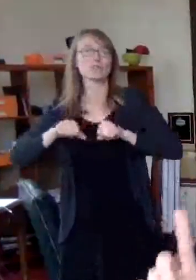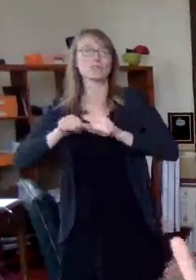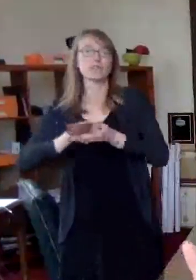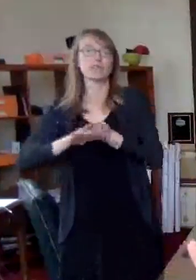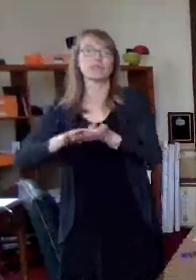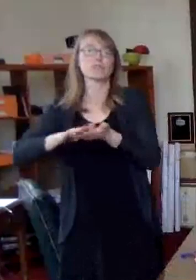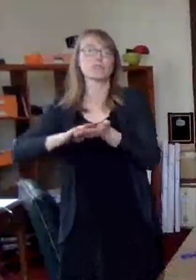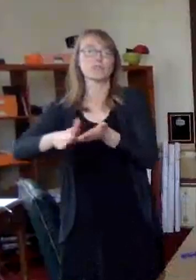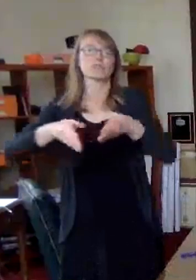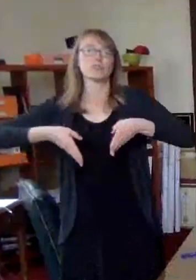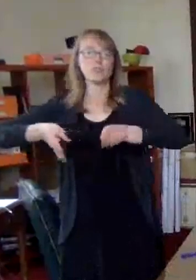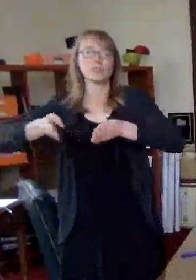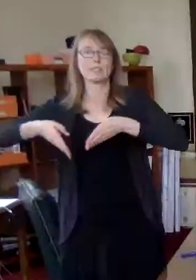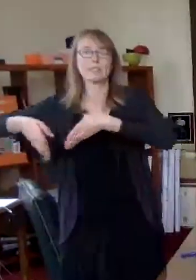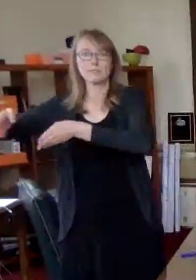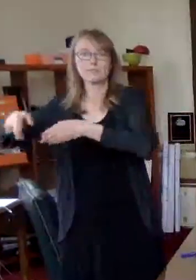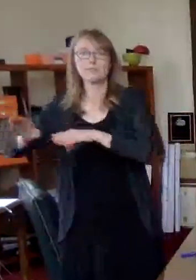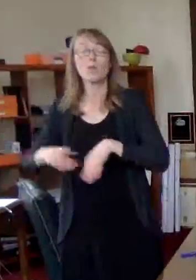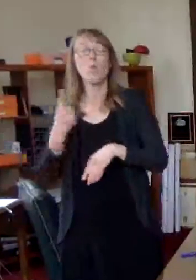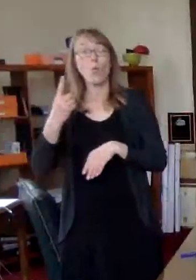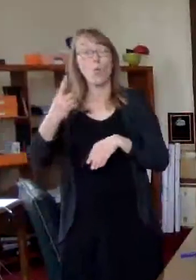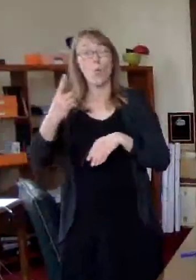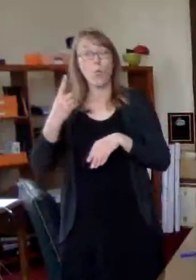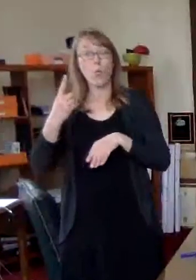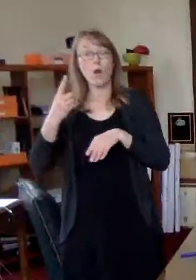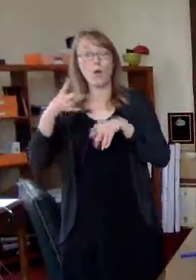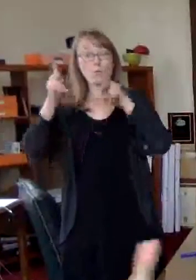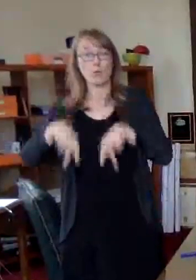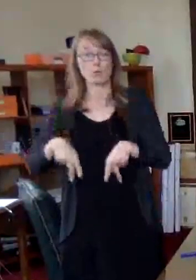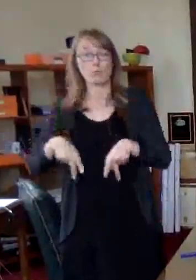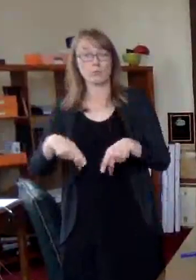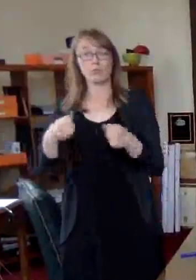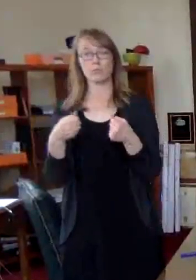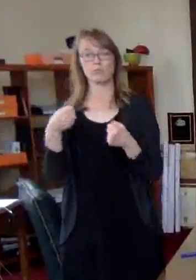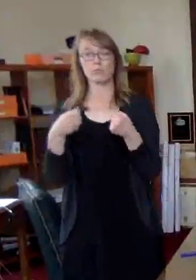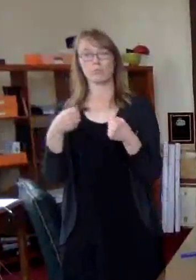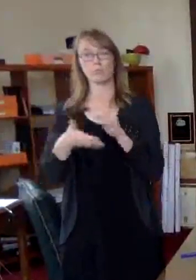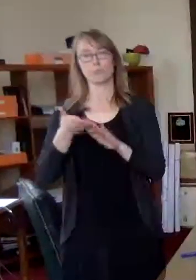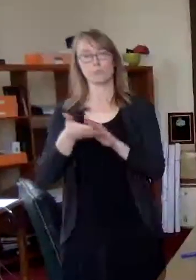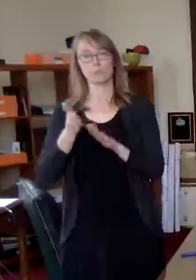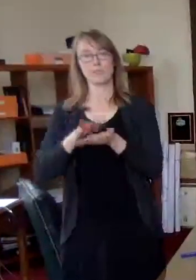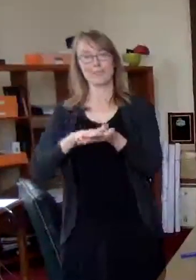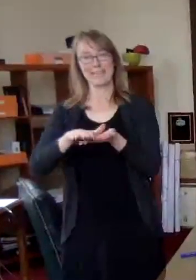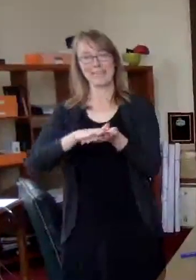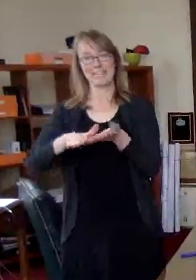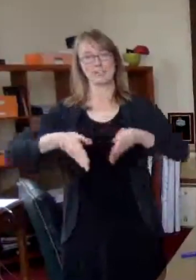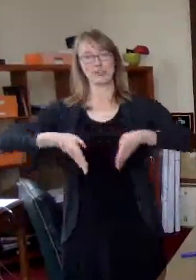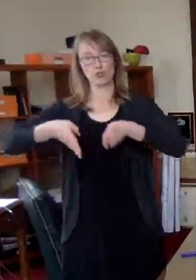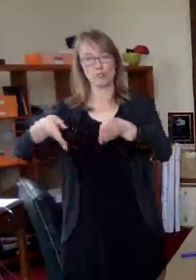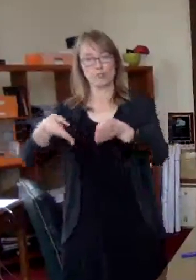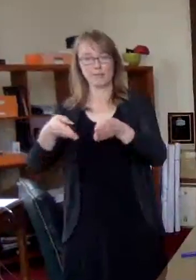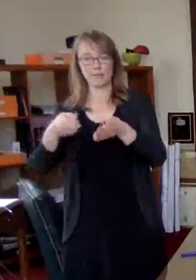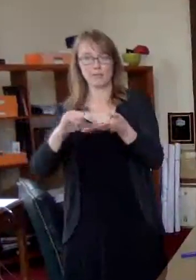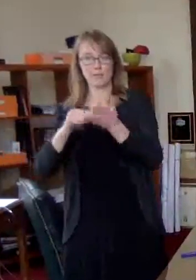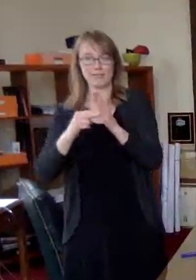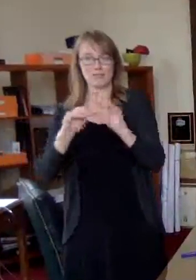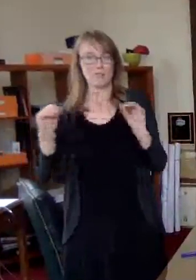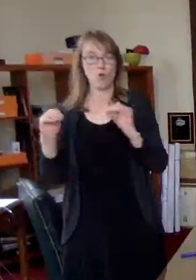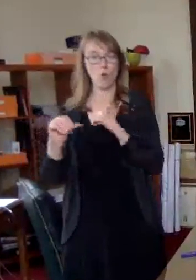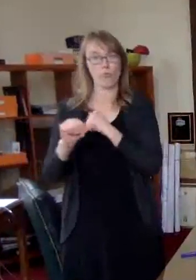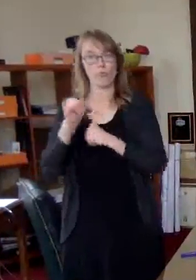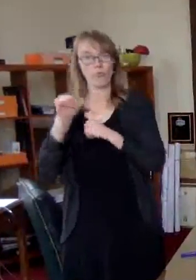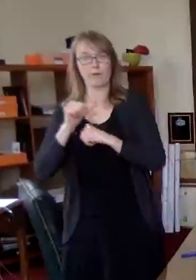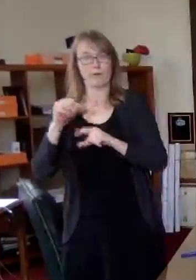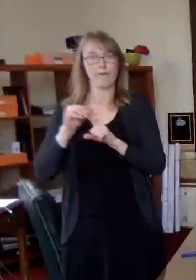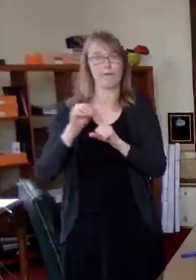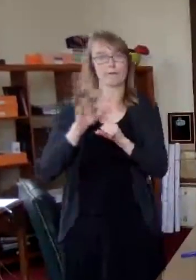Number one, there's one individual who runs the street cleaner, and so there's no exposure there. And secondly, we just want to keep our city as clean as